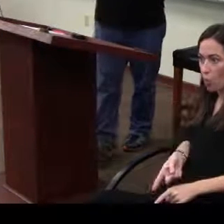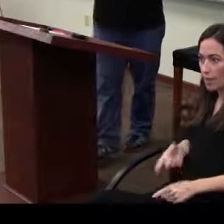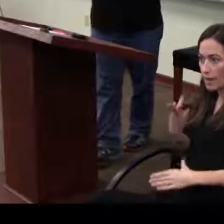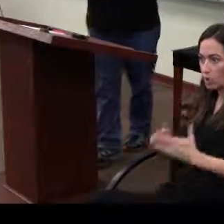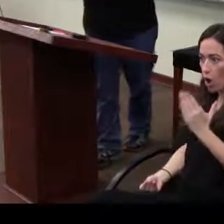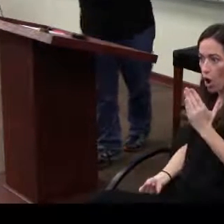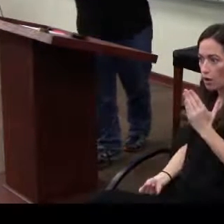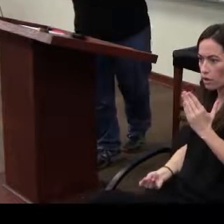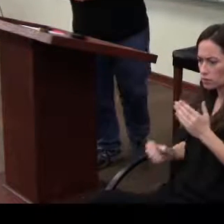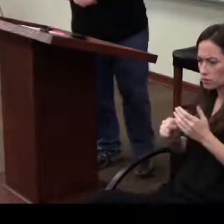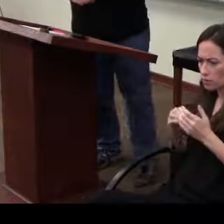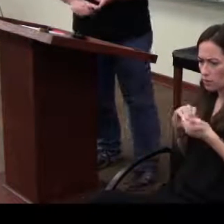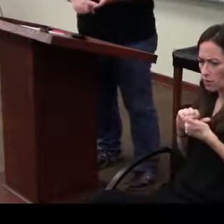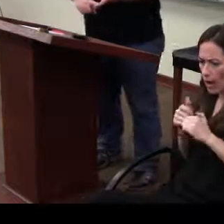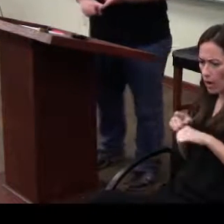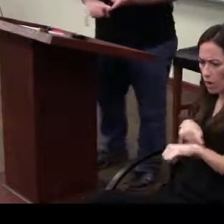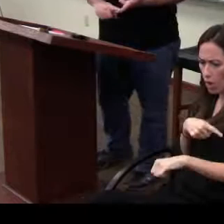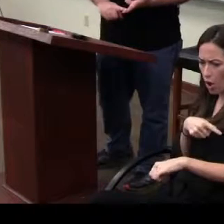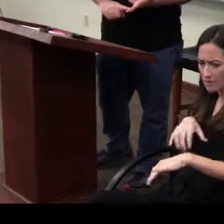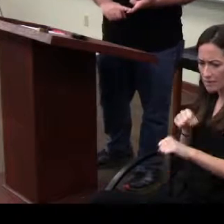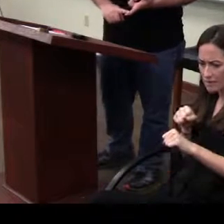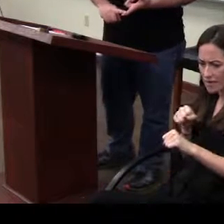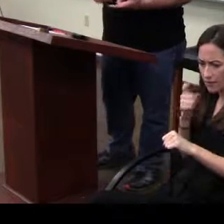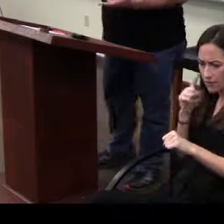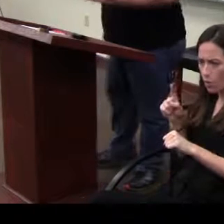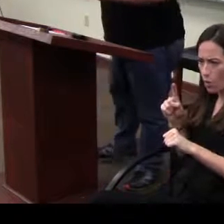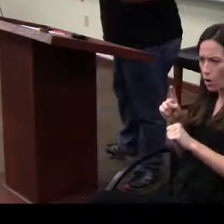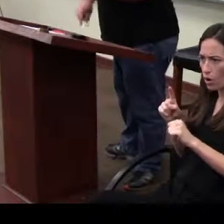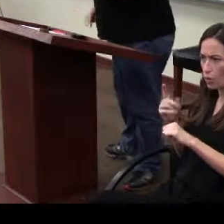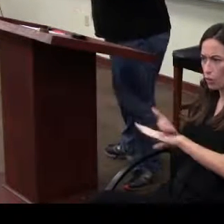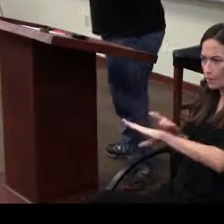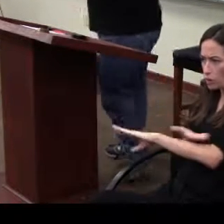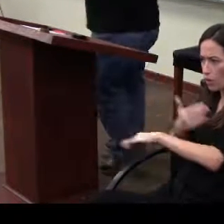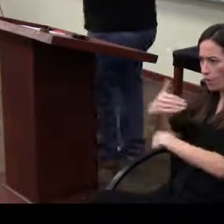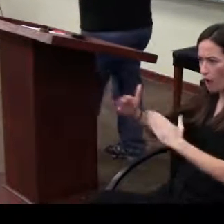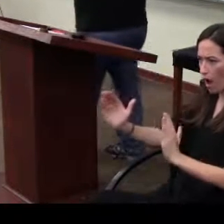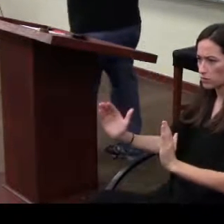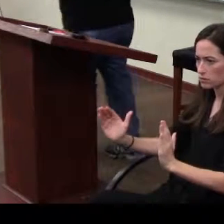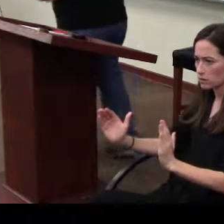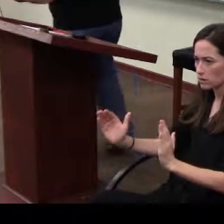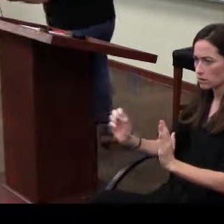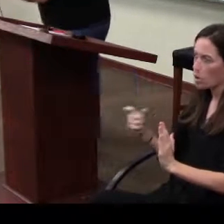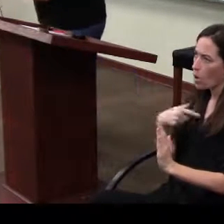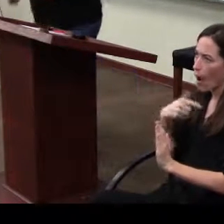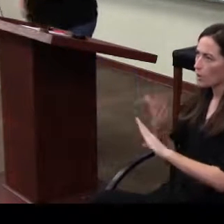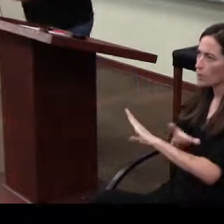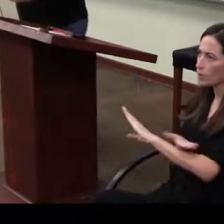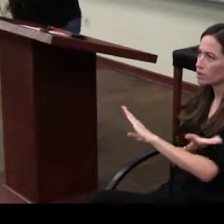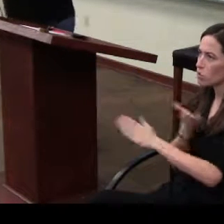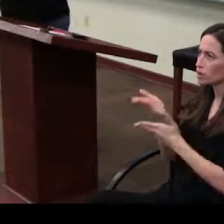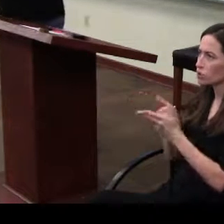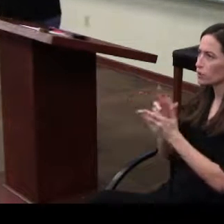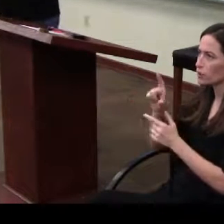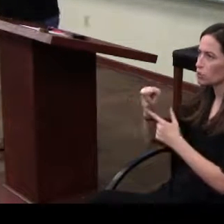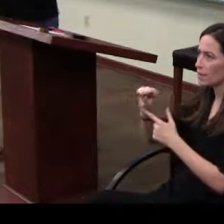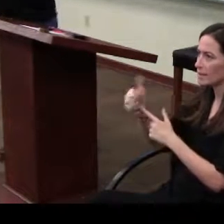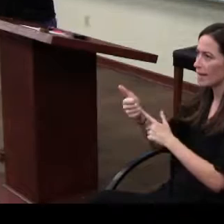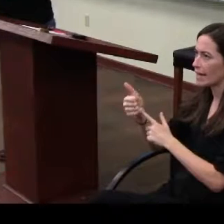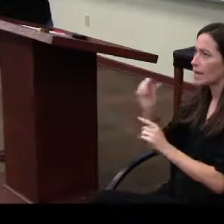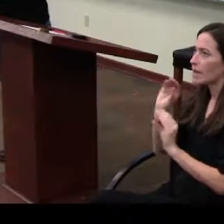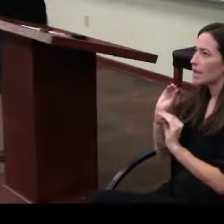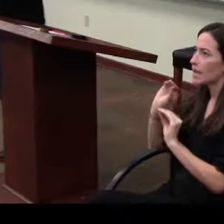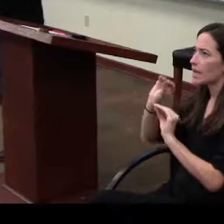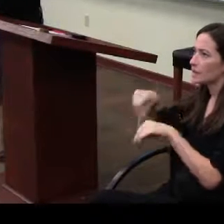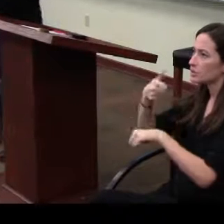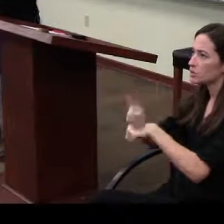That means, how long does it take you to restore that box? Okay, so I'm going to restore server 2010. I'm going to install SQL. I'm